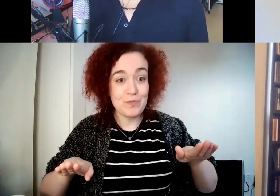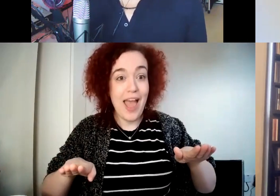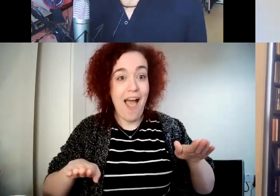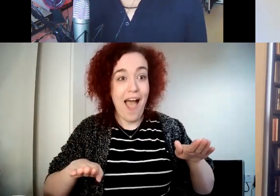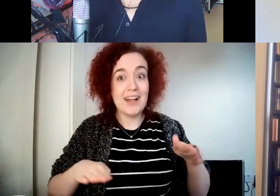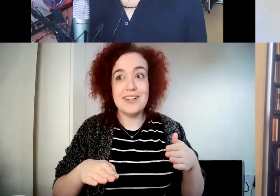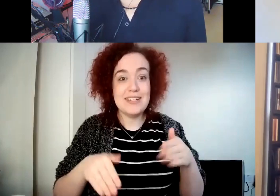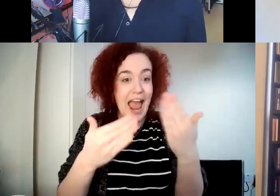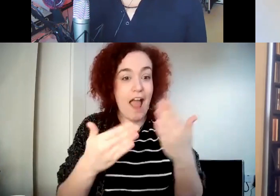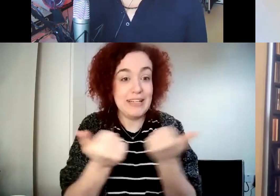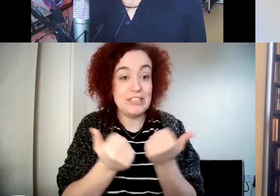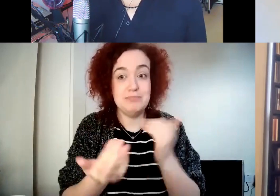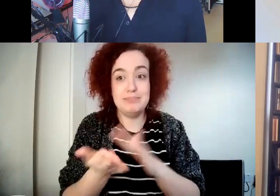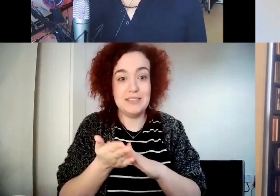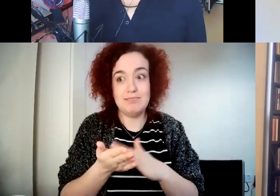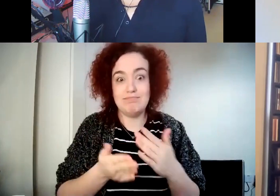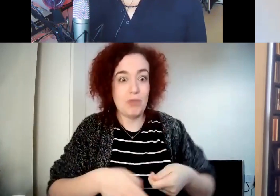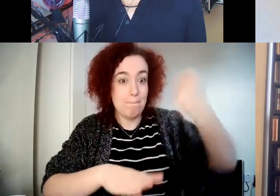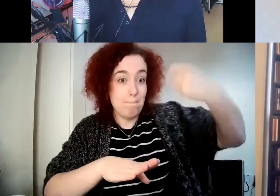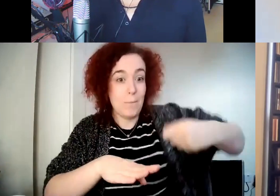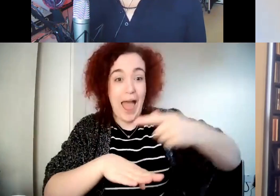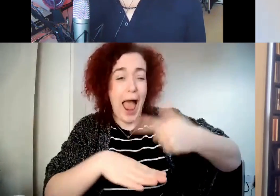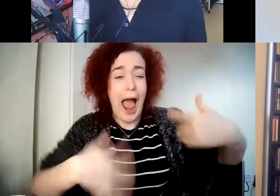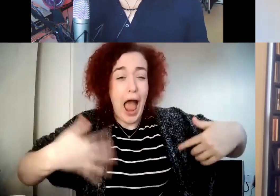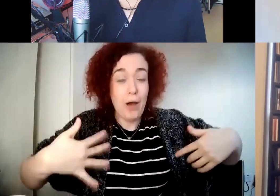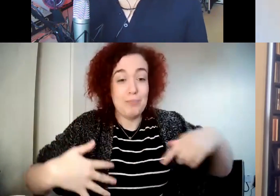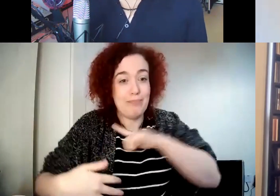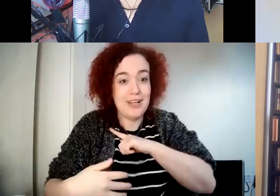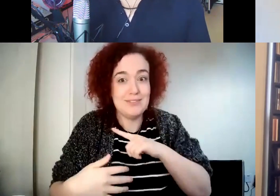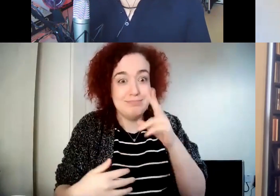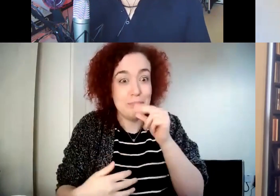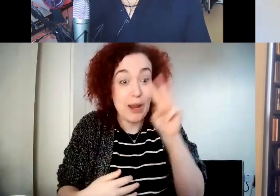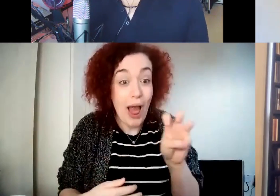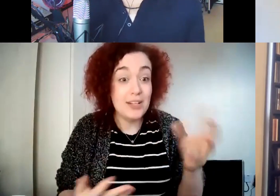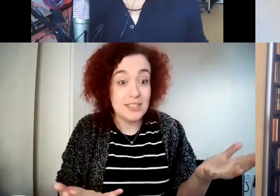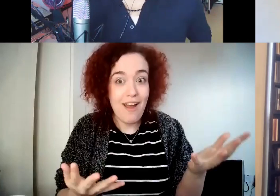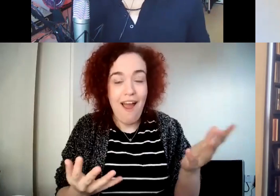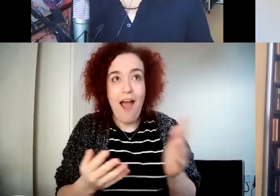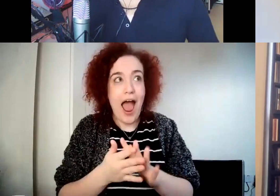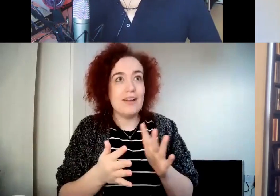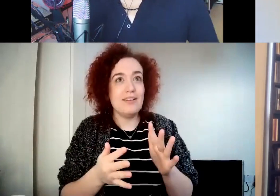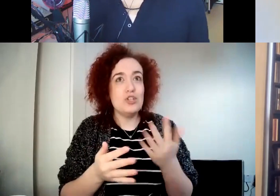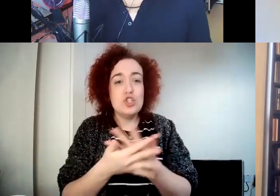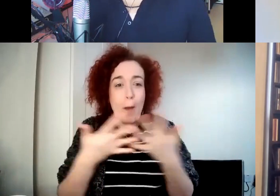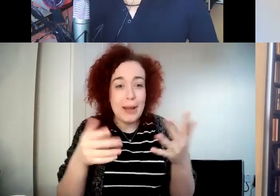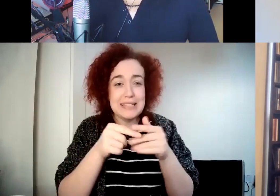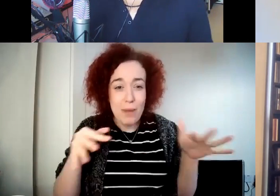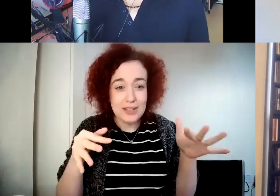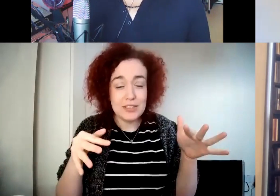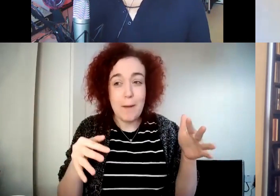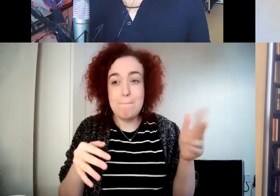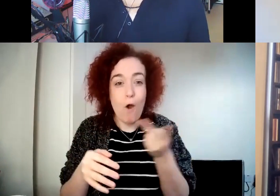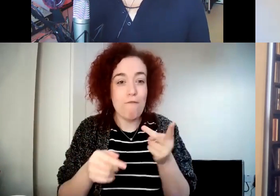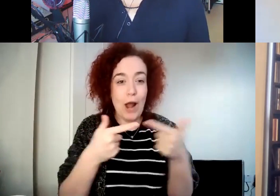use Welsh. And once the day was finished, they got punished, they got caned because they were speaking Welsh at